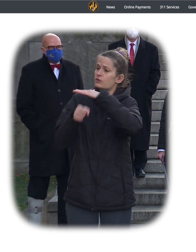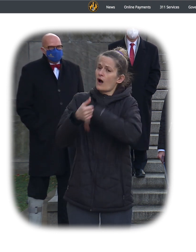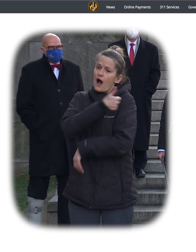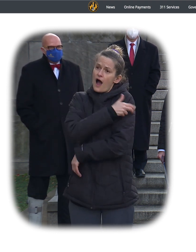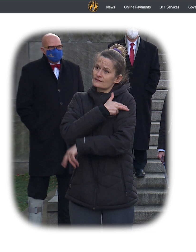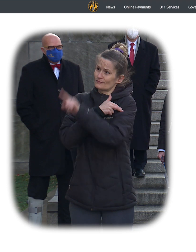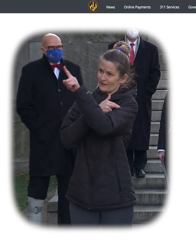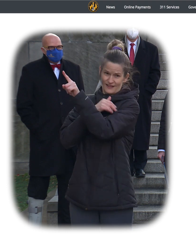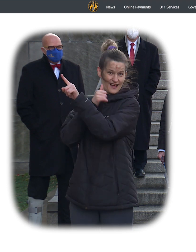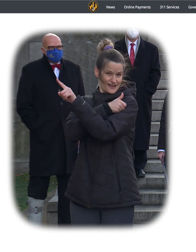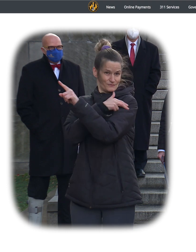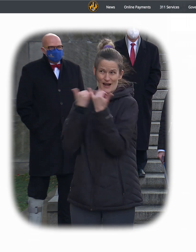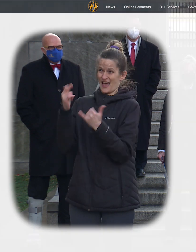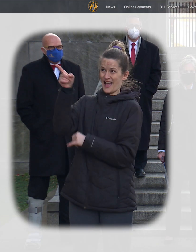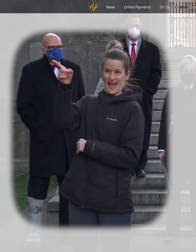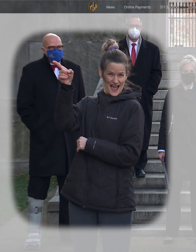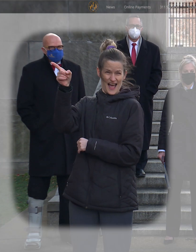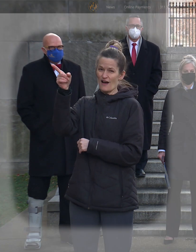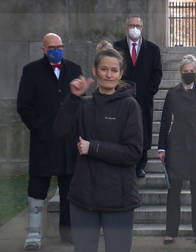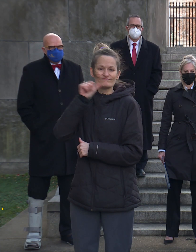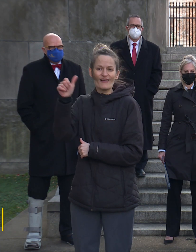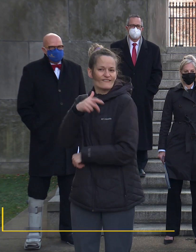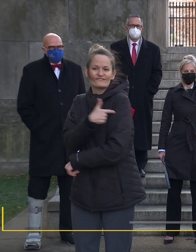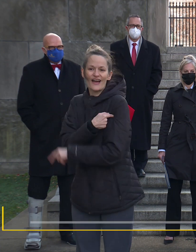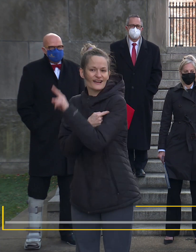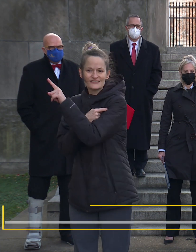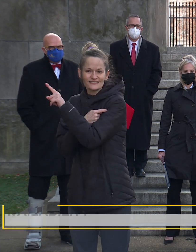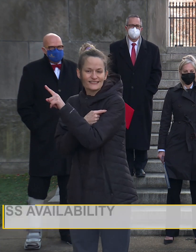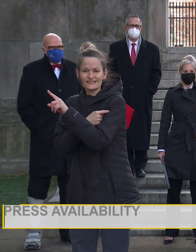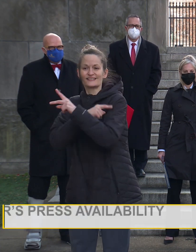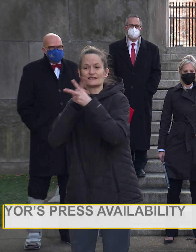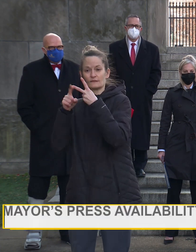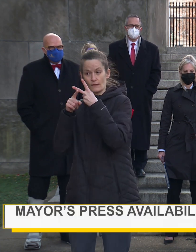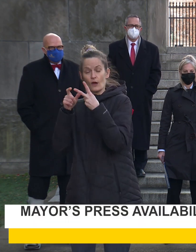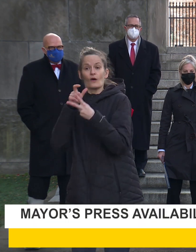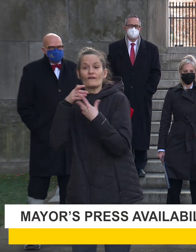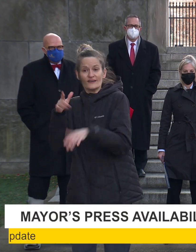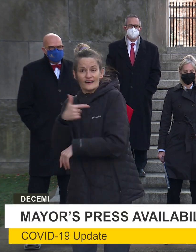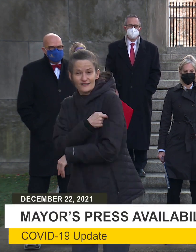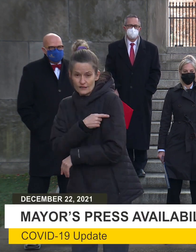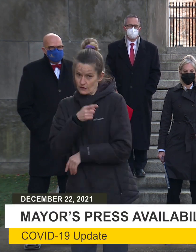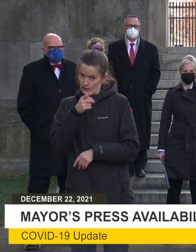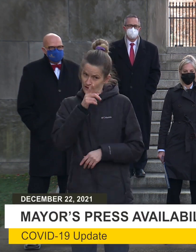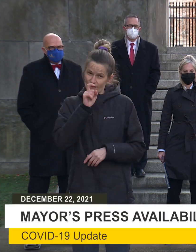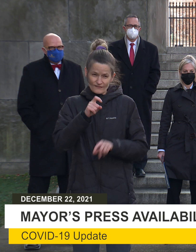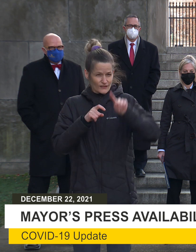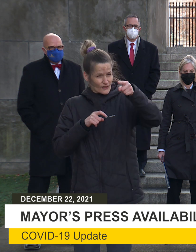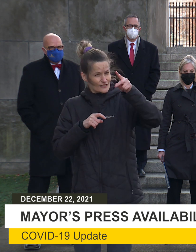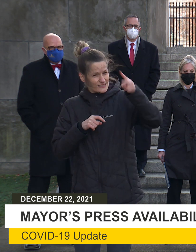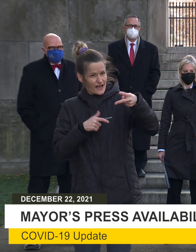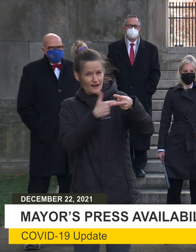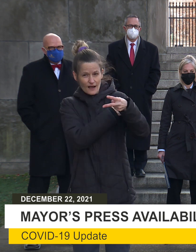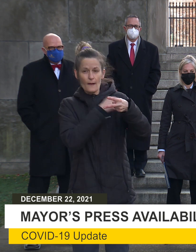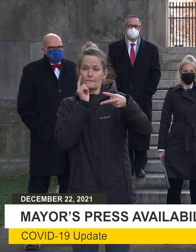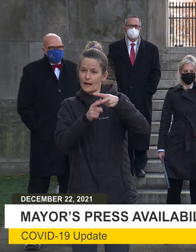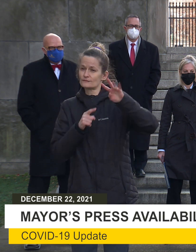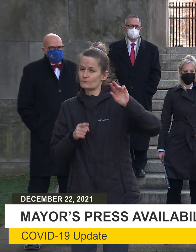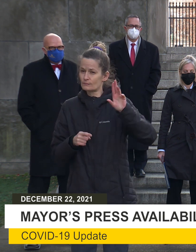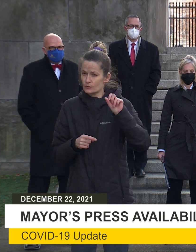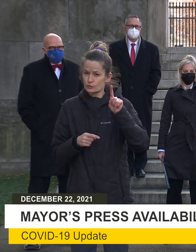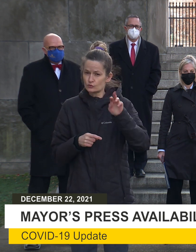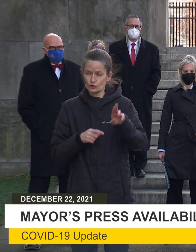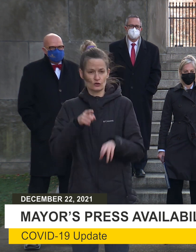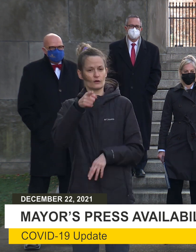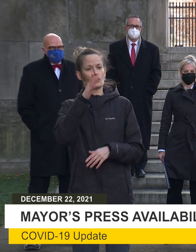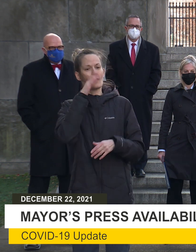second dose, get it. Completion of the series is required to get adequate immunity. And lastly, if you're eligible for a